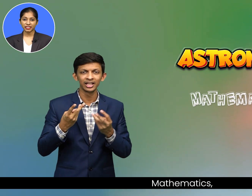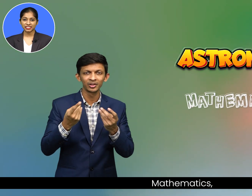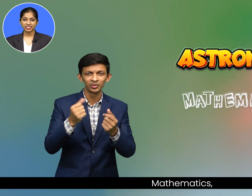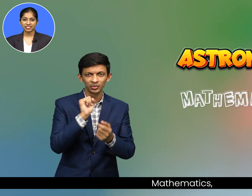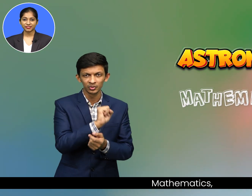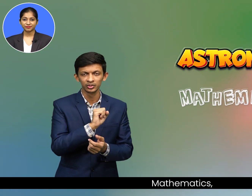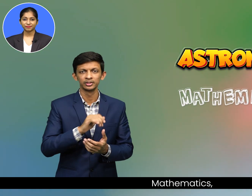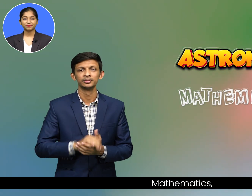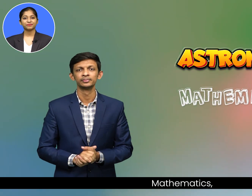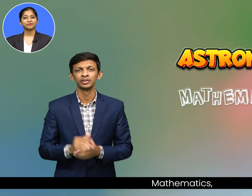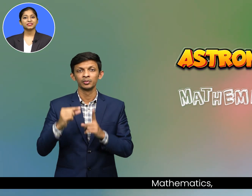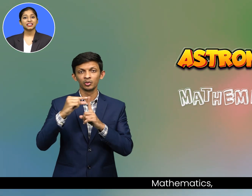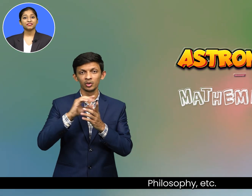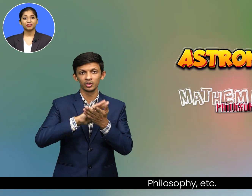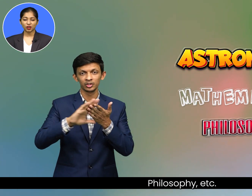mathematics,